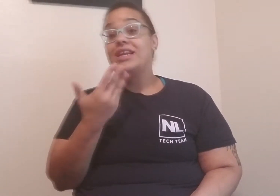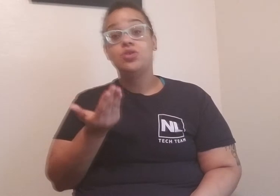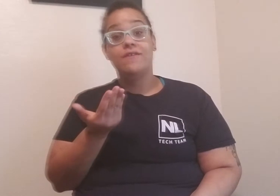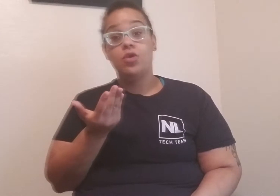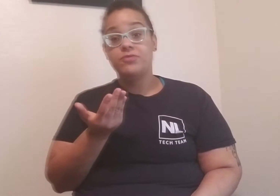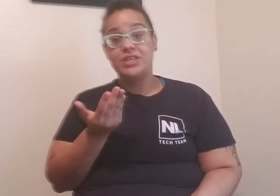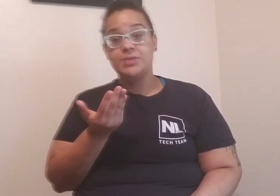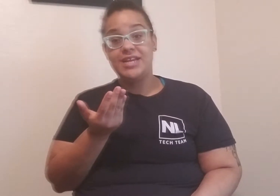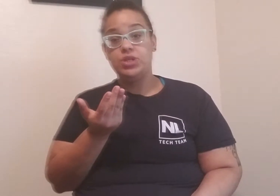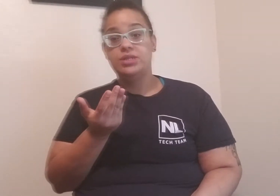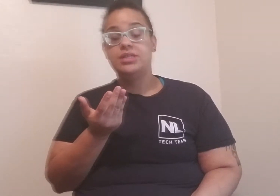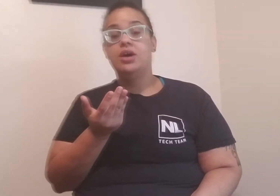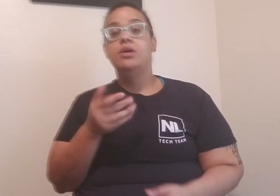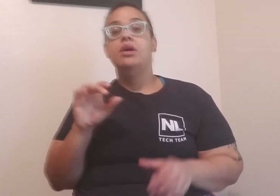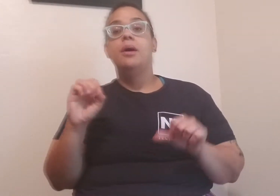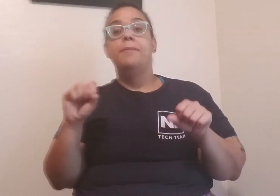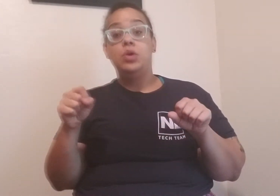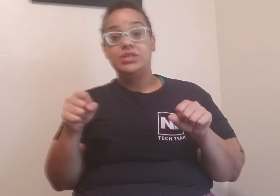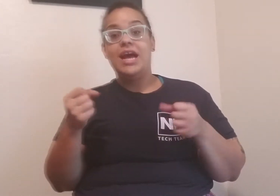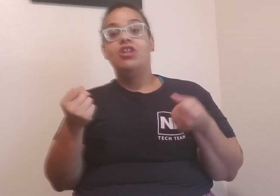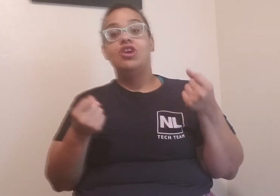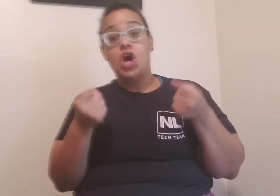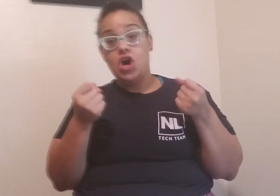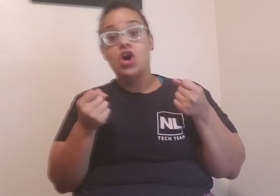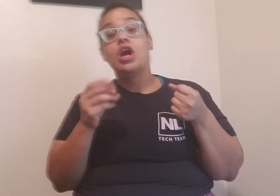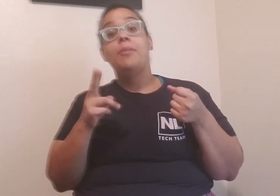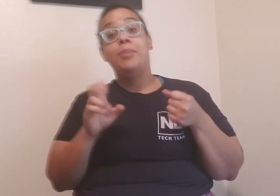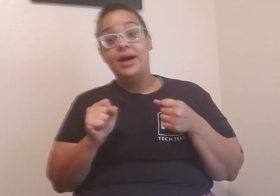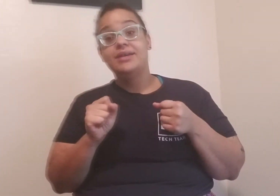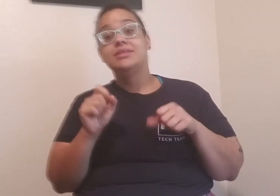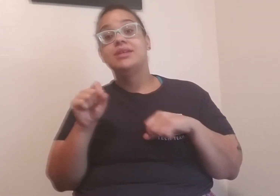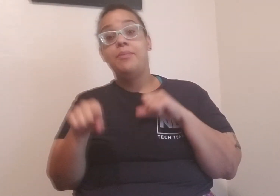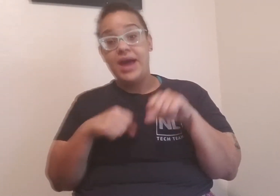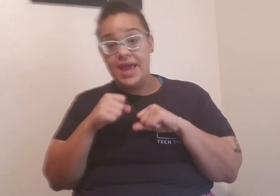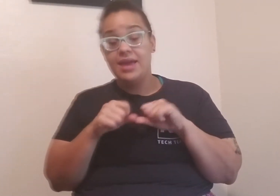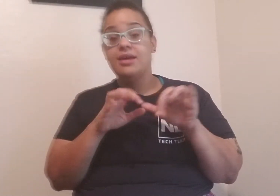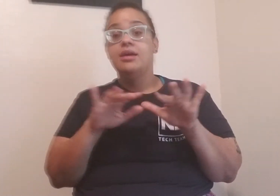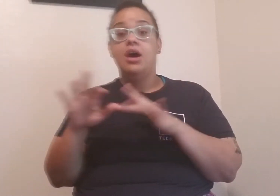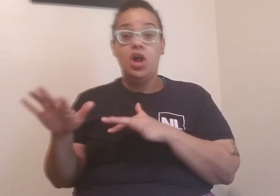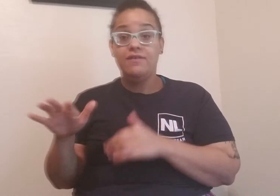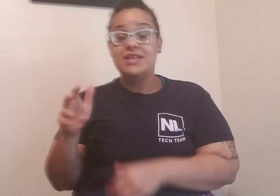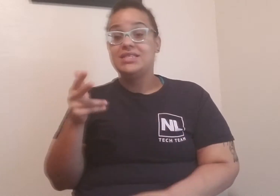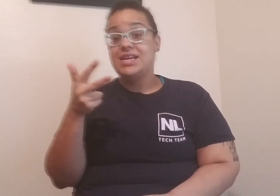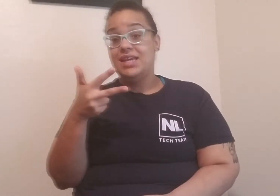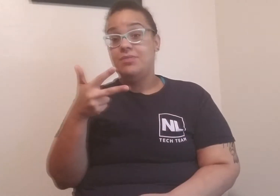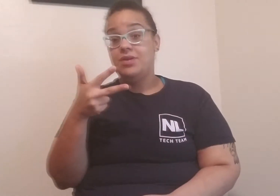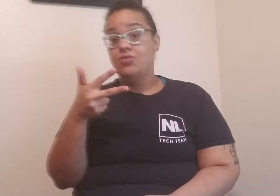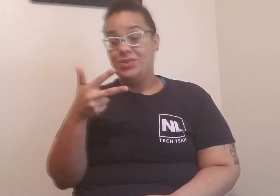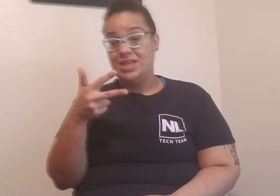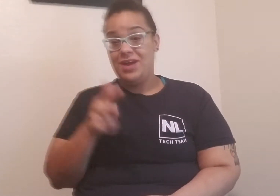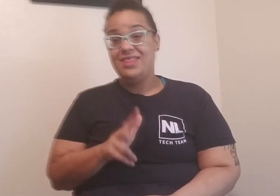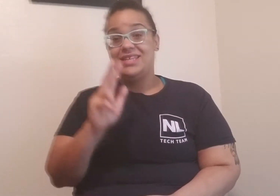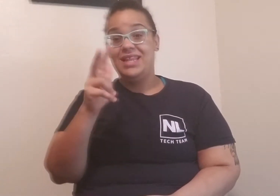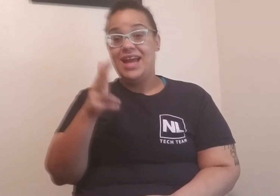sort of form of transportation. So motorcycle, a car, a bus, a bike, all of these things can be represented by this, and that